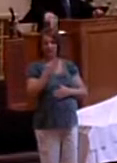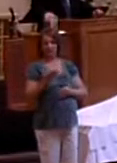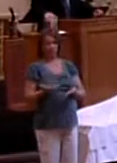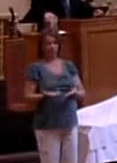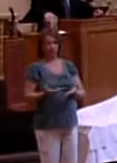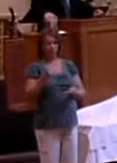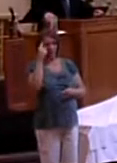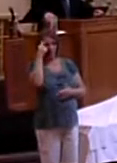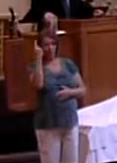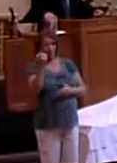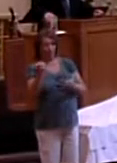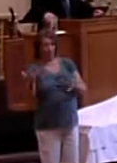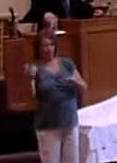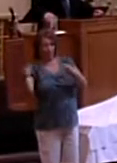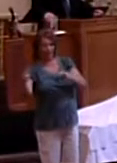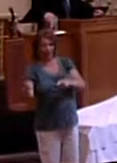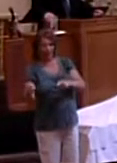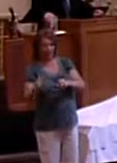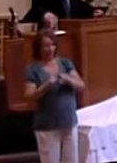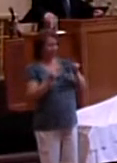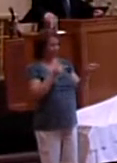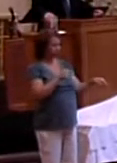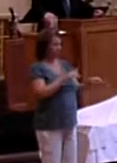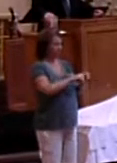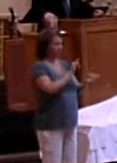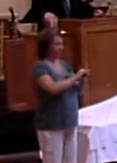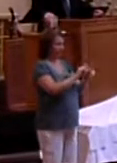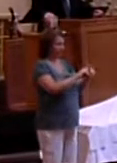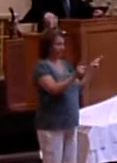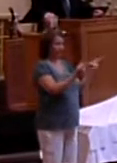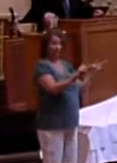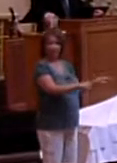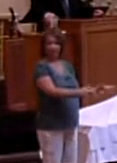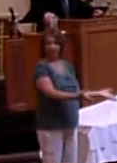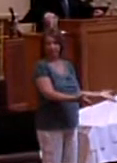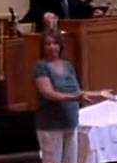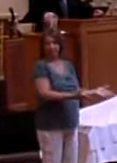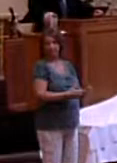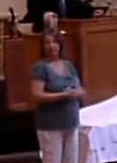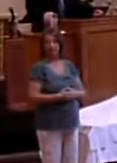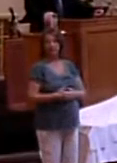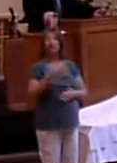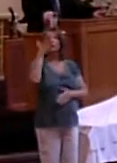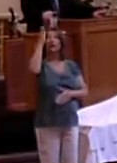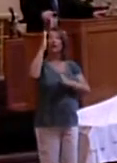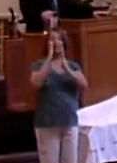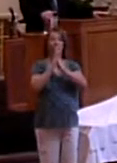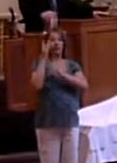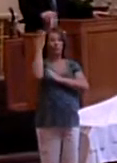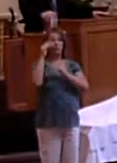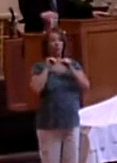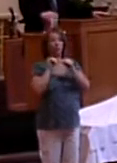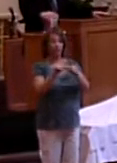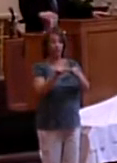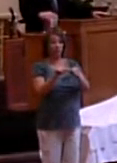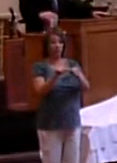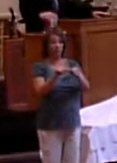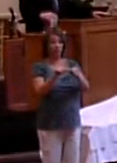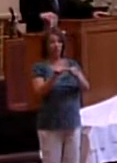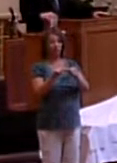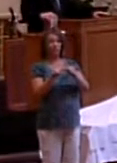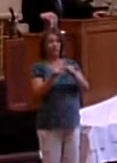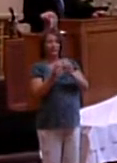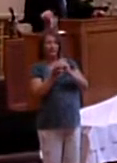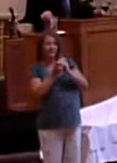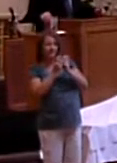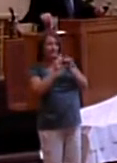think one thing was going to happen, but it's something different already. God, I pray that you continue to mold